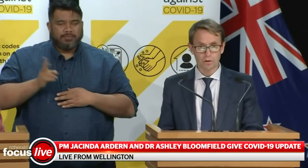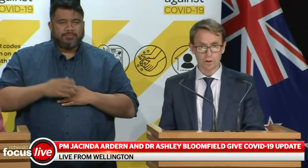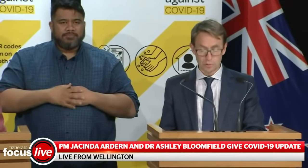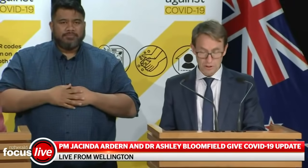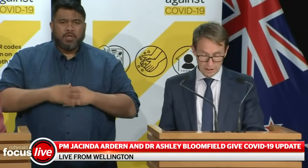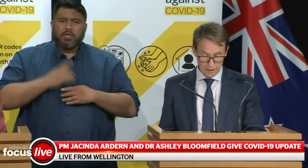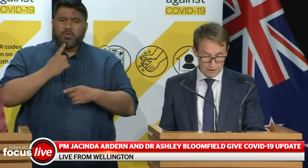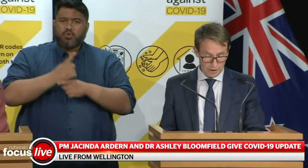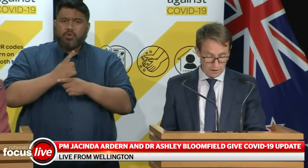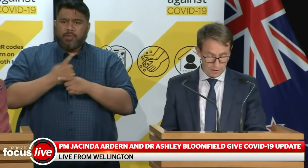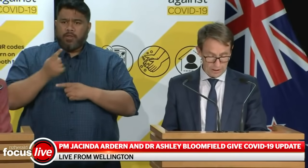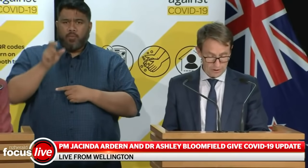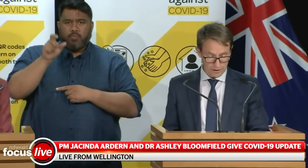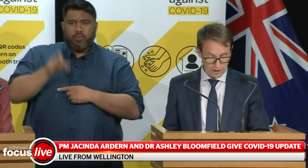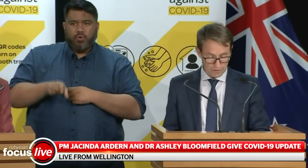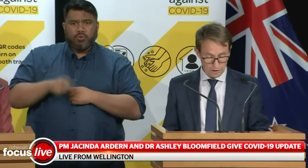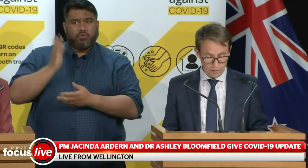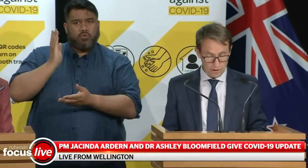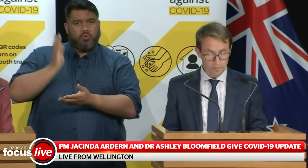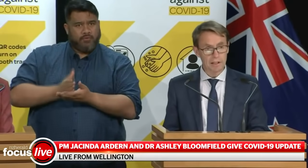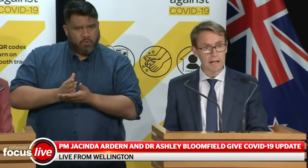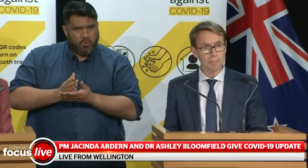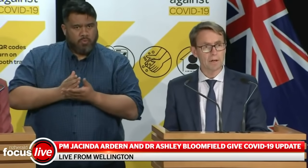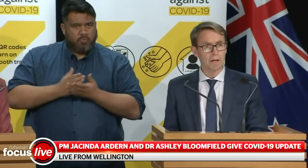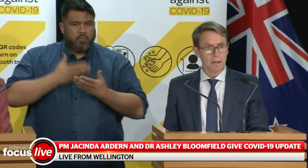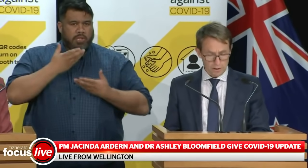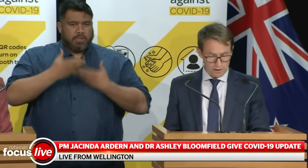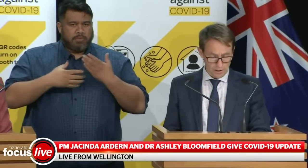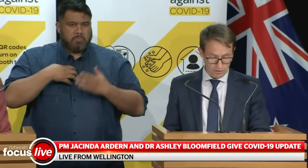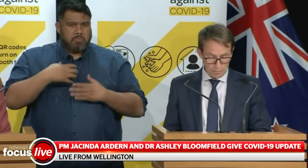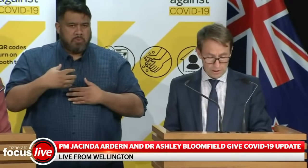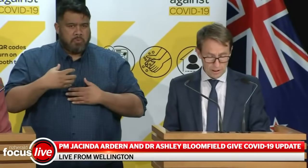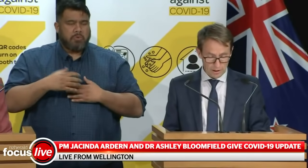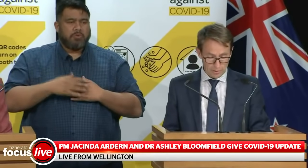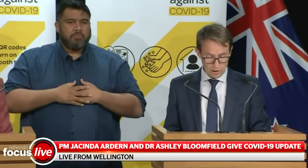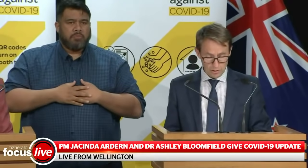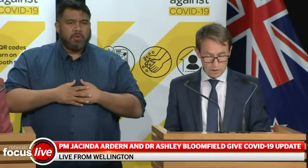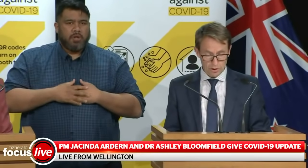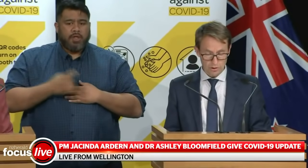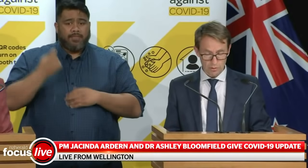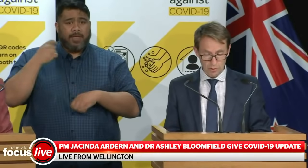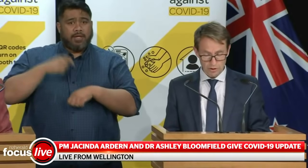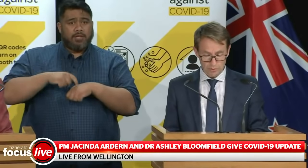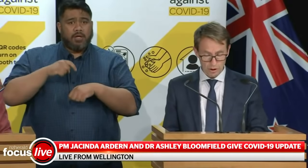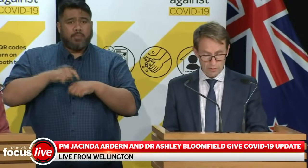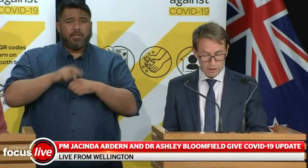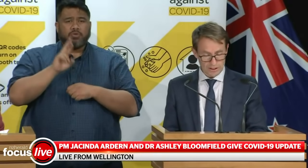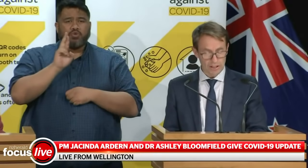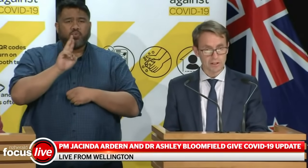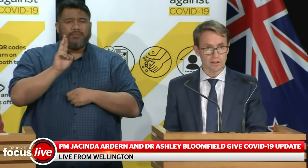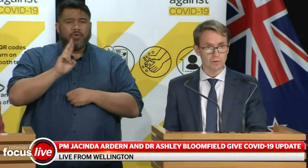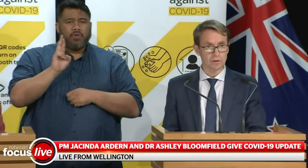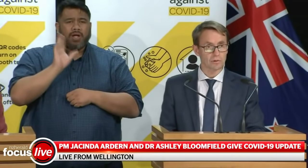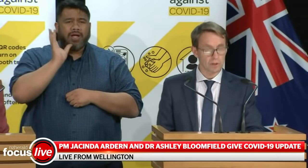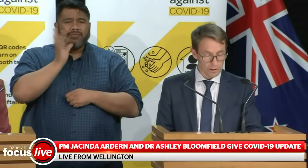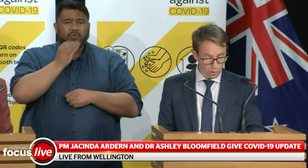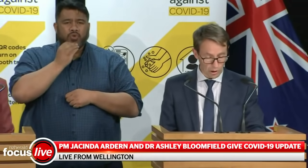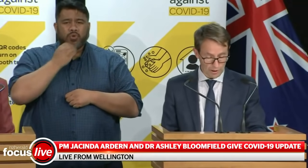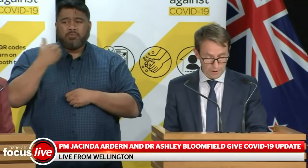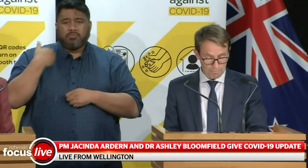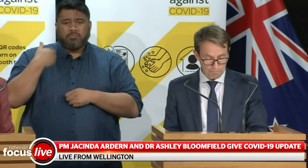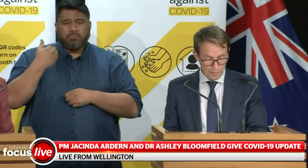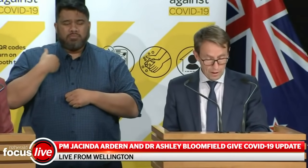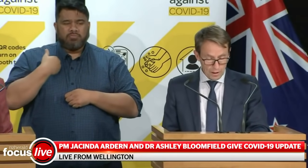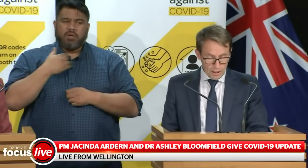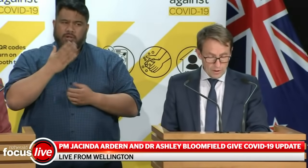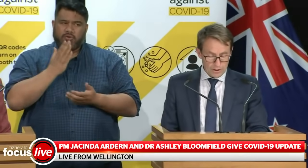the community case that we announced this afternoon. To recap, just after midday I was alerted to a positive COVID-19 test result in